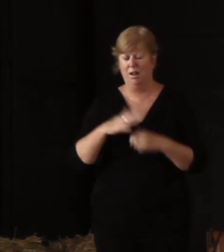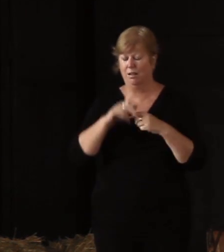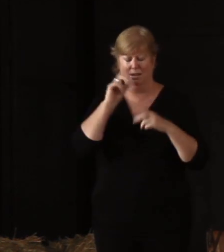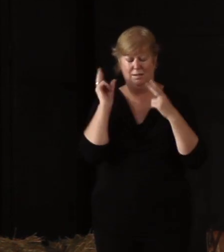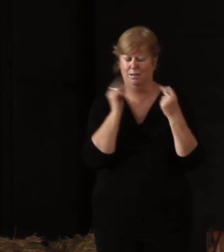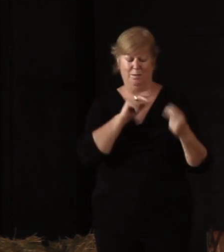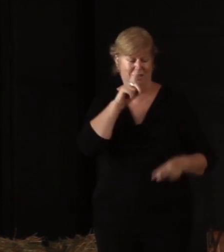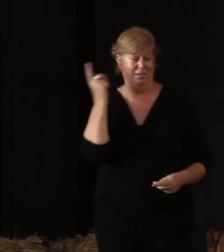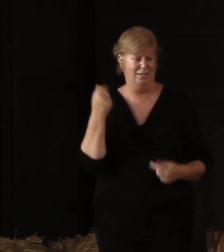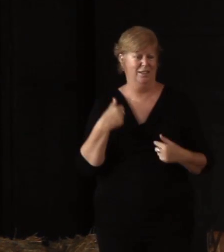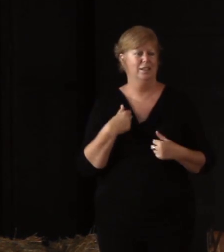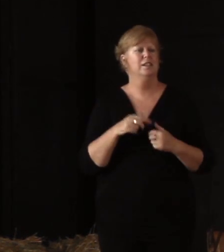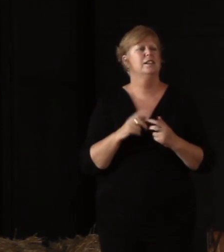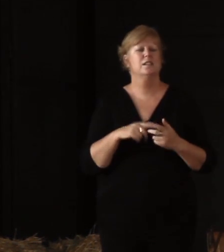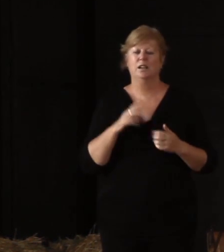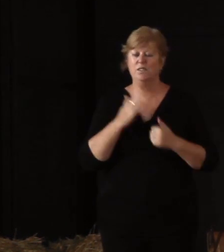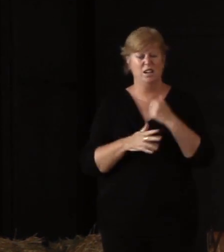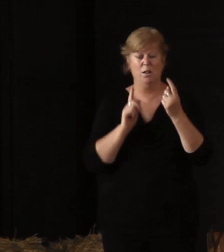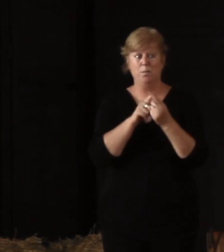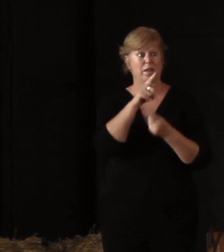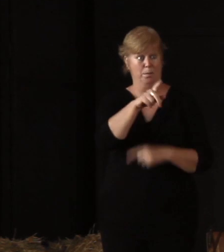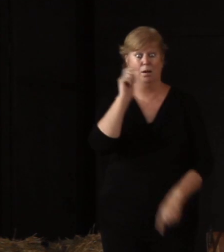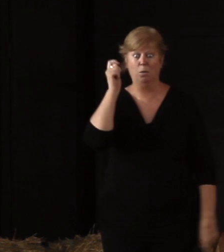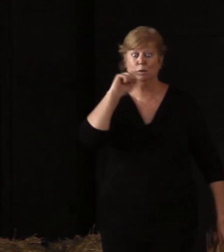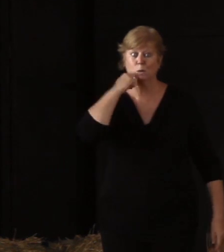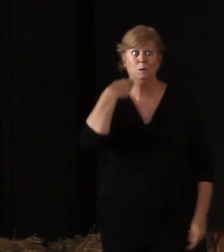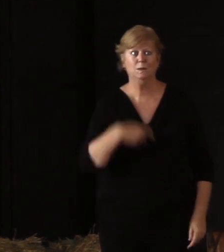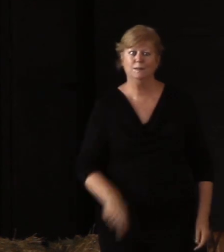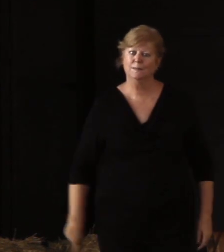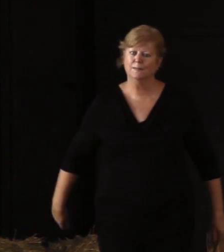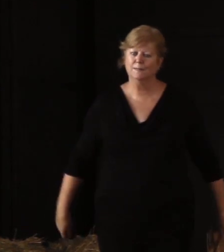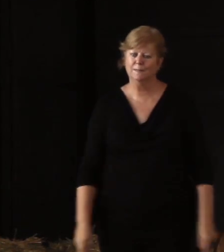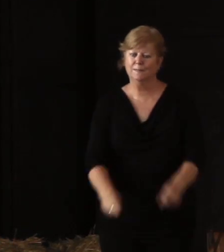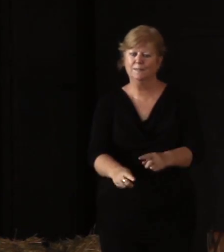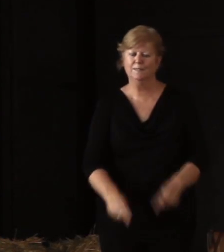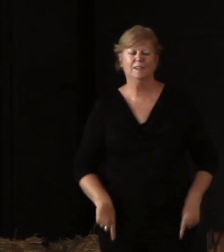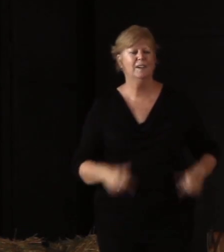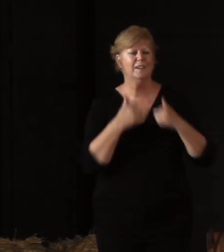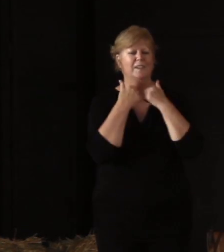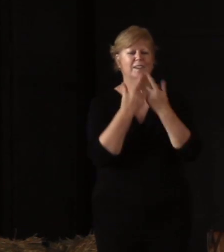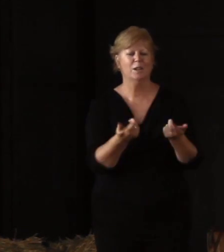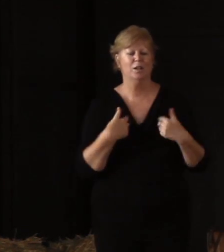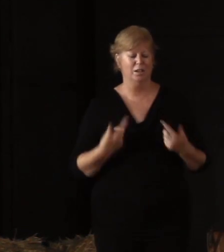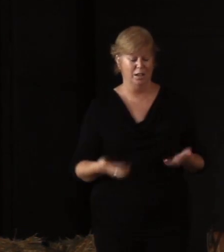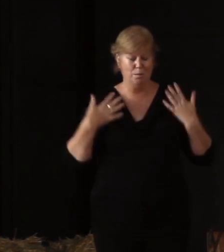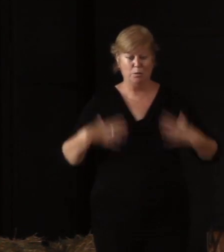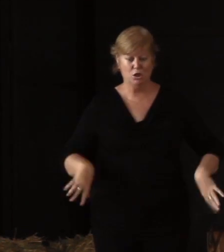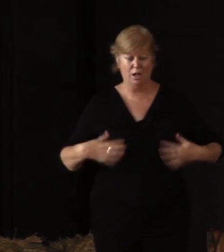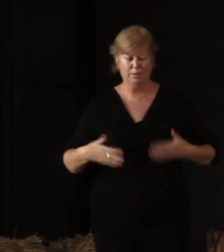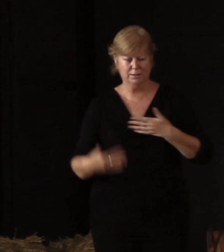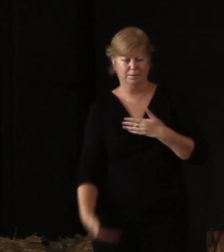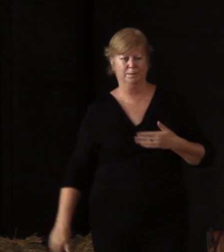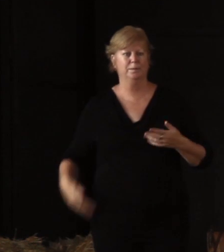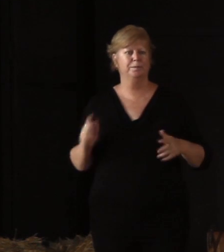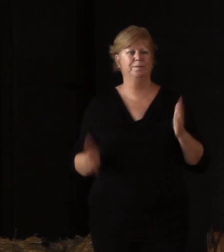sleep. Now, I'd never met these neighbours before, but I was about to. And I didn't care what I looked like. I left the house in my pyjamas, walked down